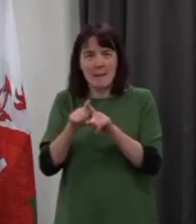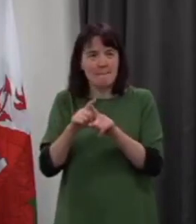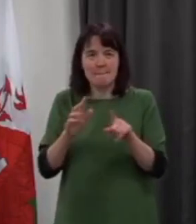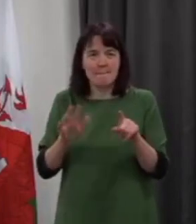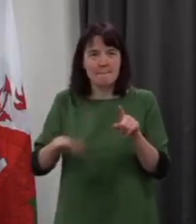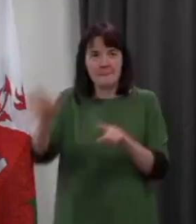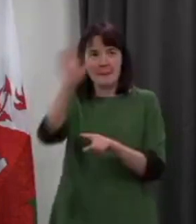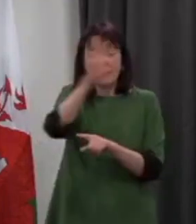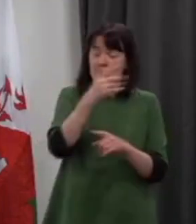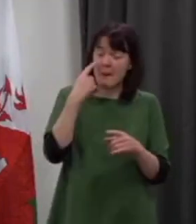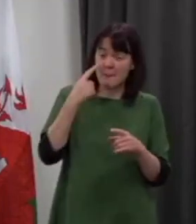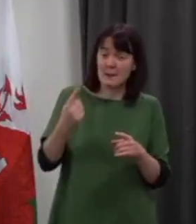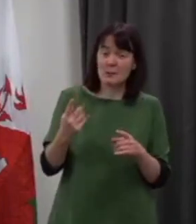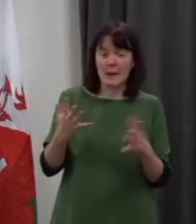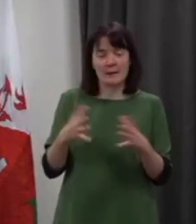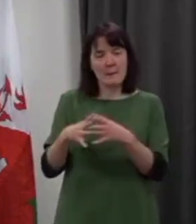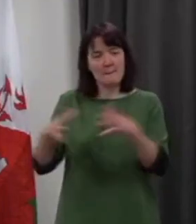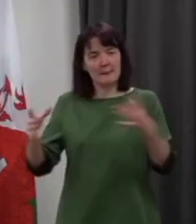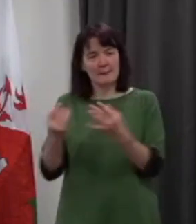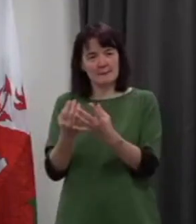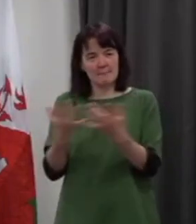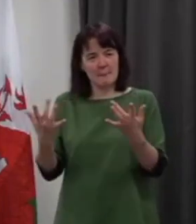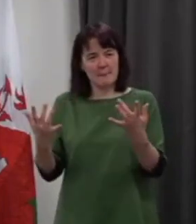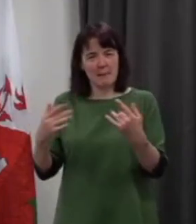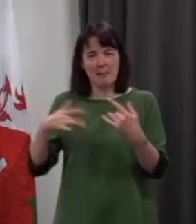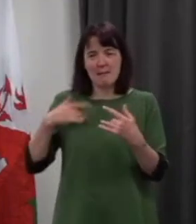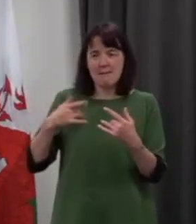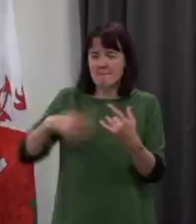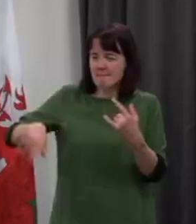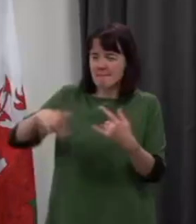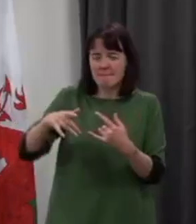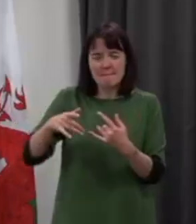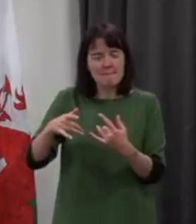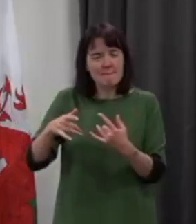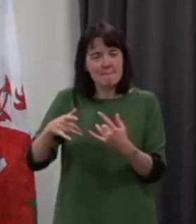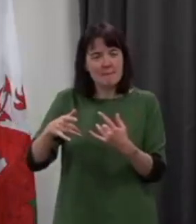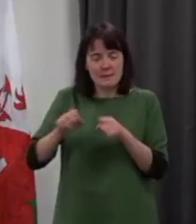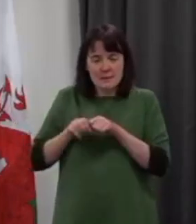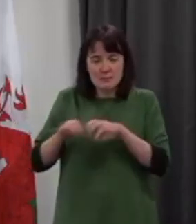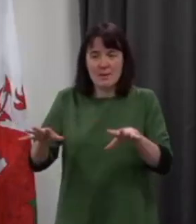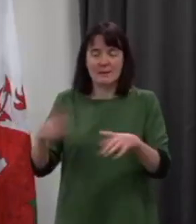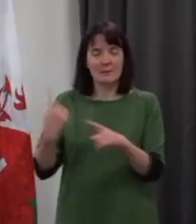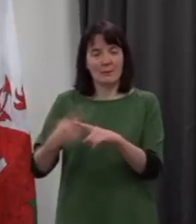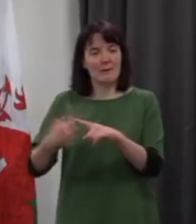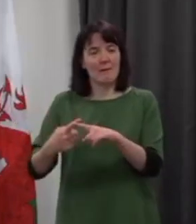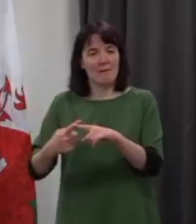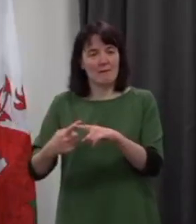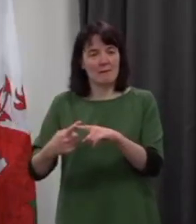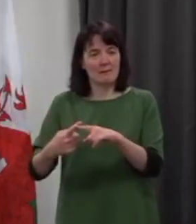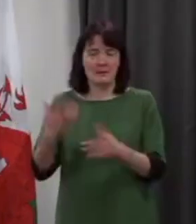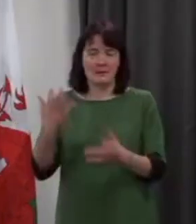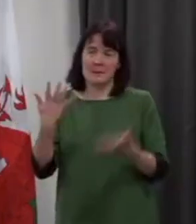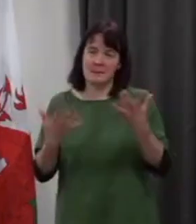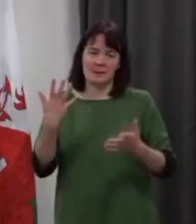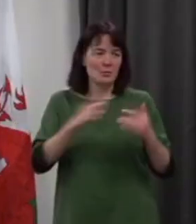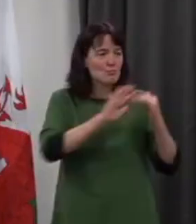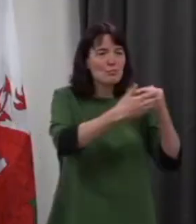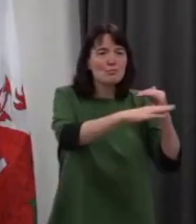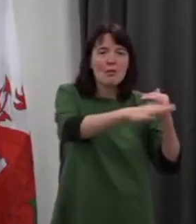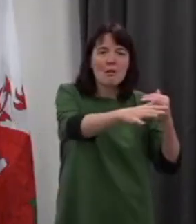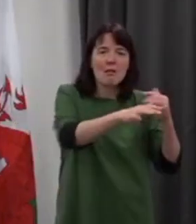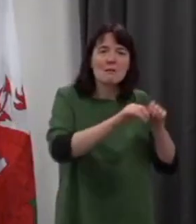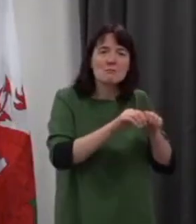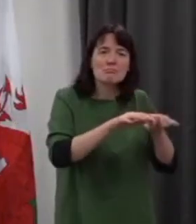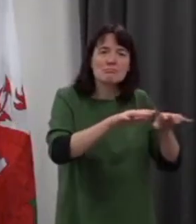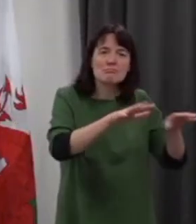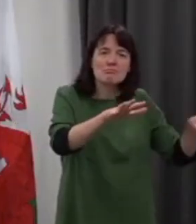people together, the spread has been understandably more rapid than in our more remote communities. The measures we've